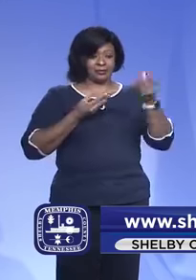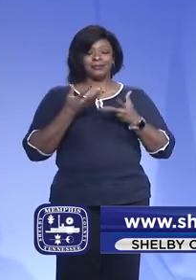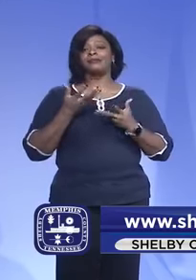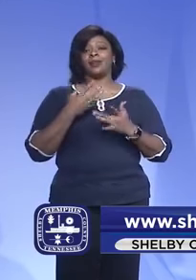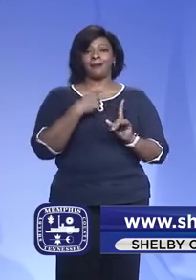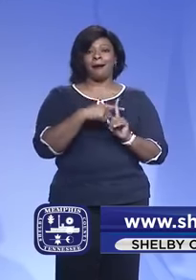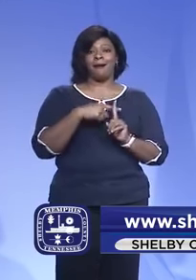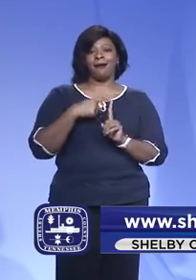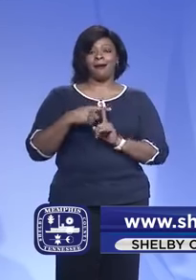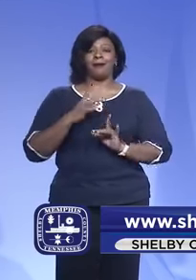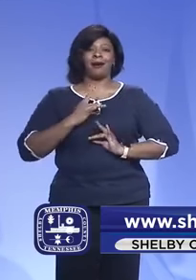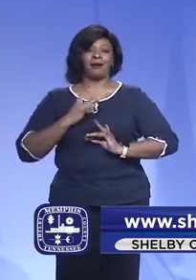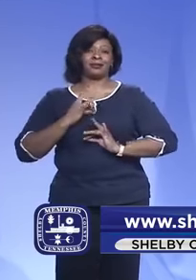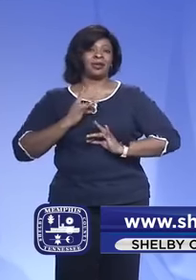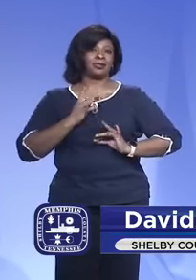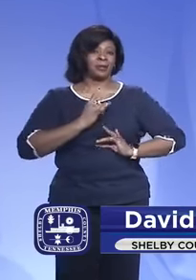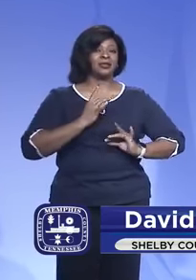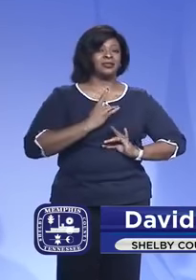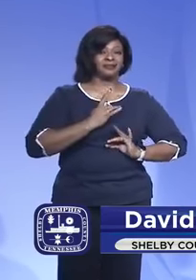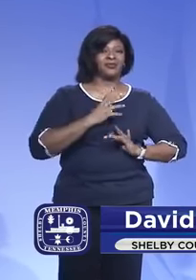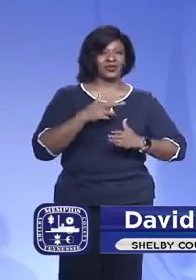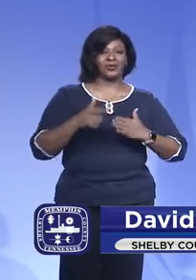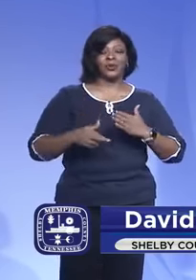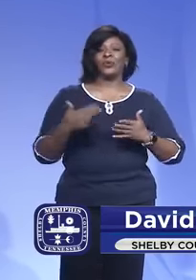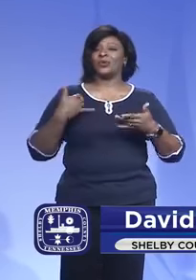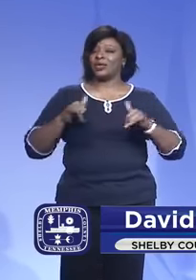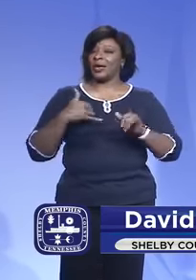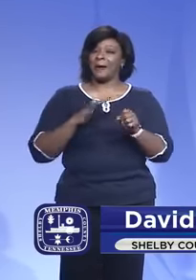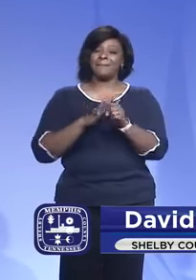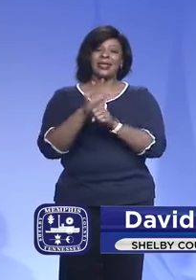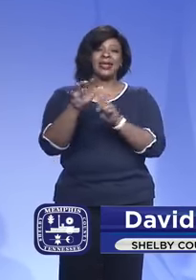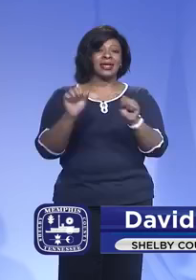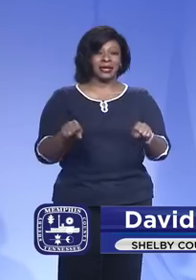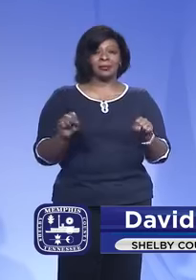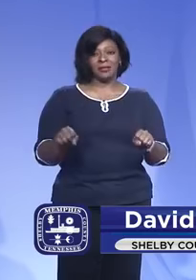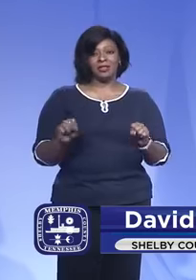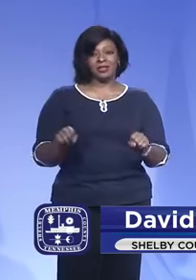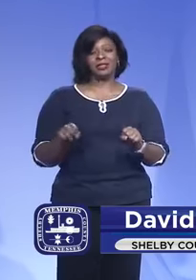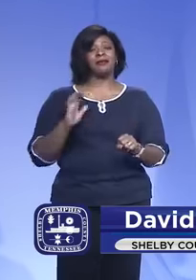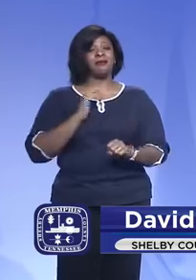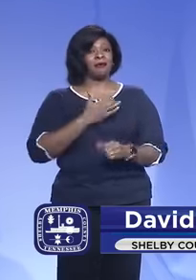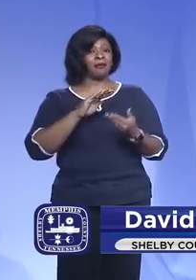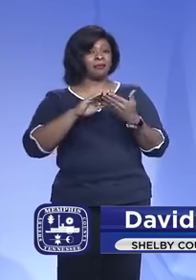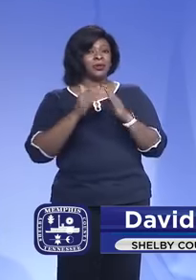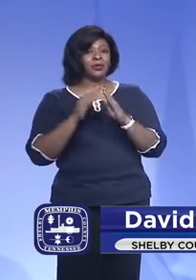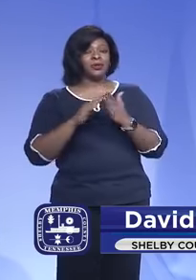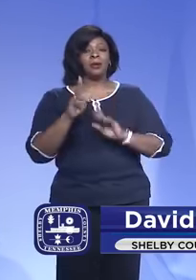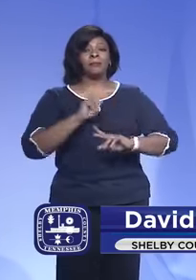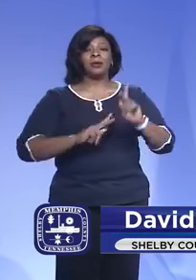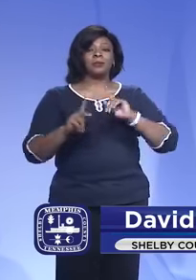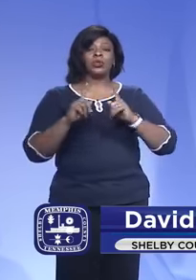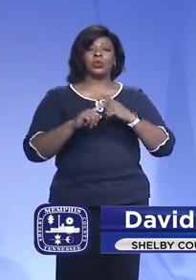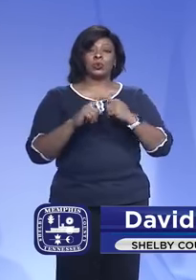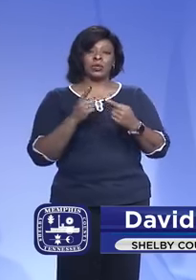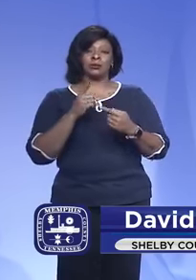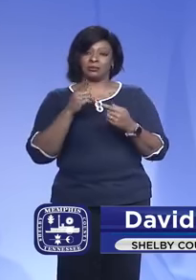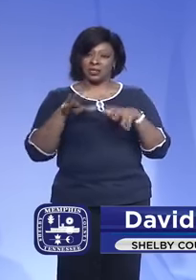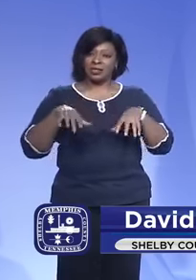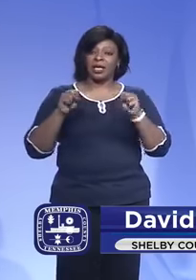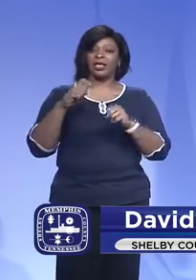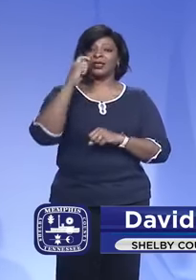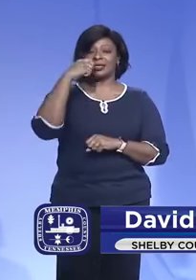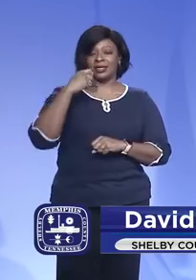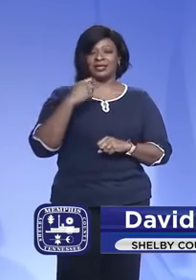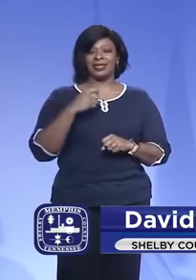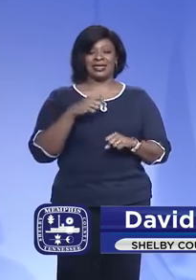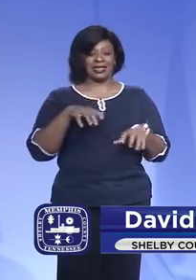result. But we still have plenty of capability in the community for people to be tested. And